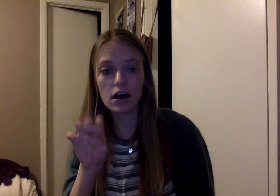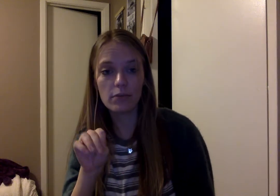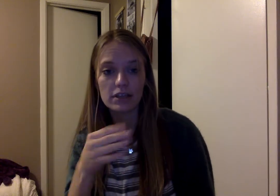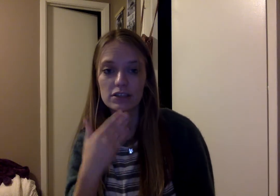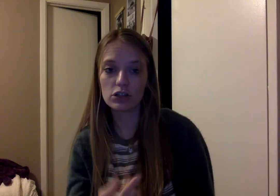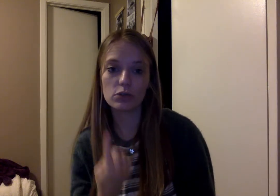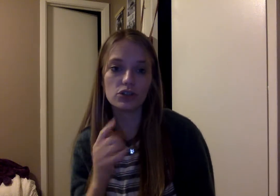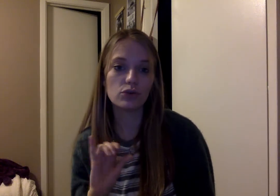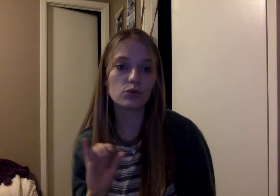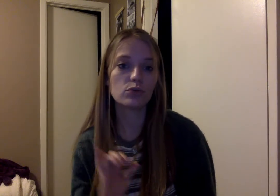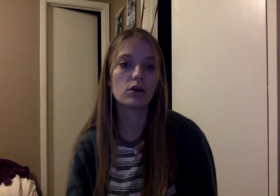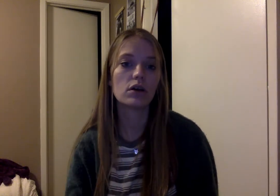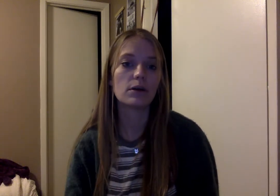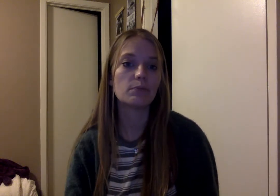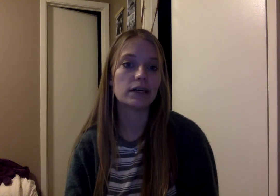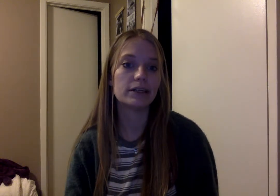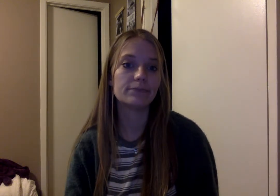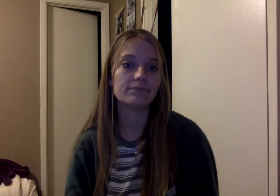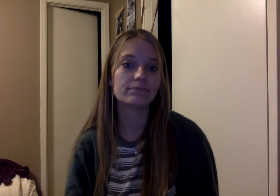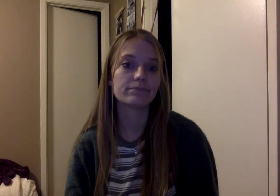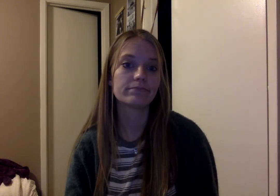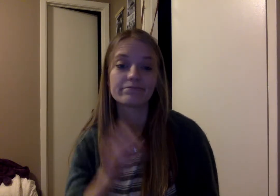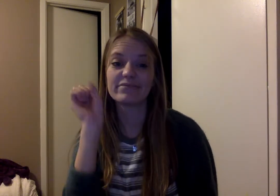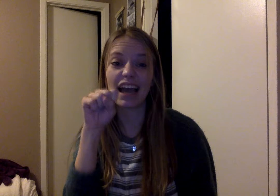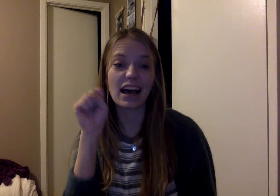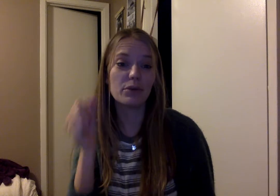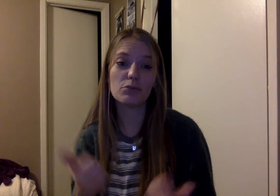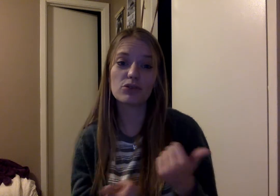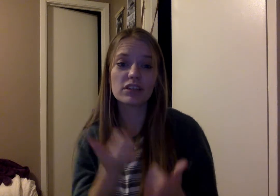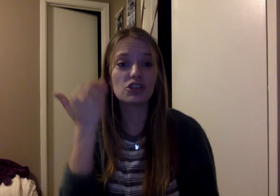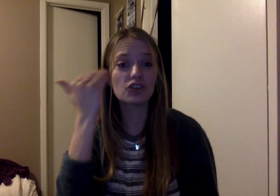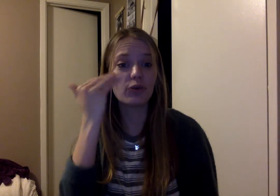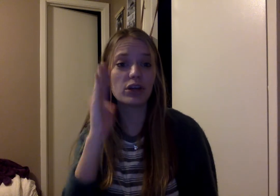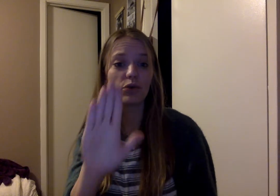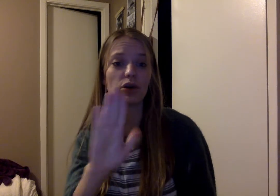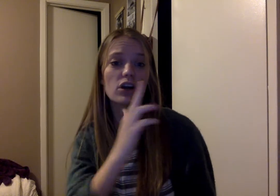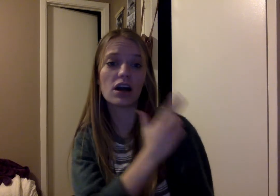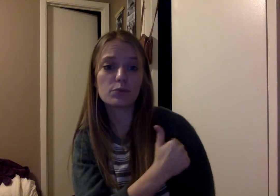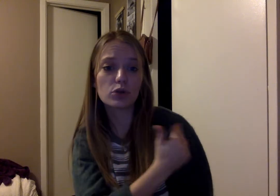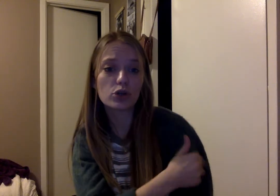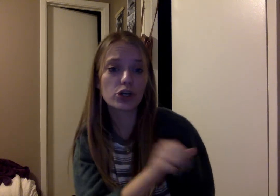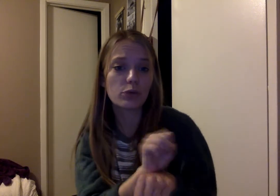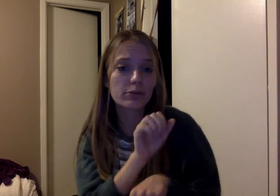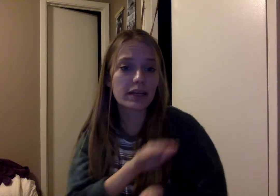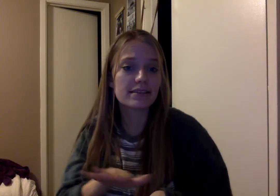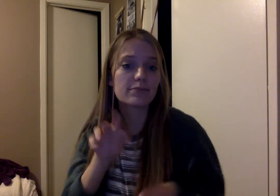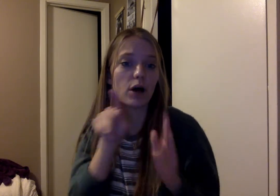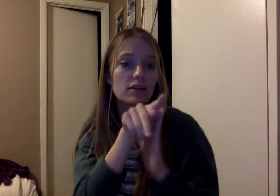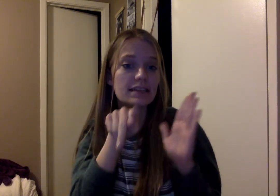SigningSavvy.com is a good one too. But yeah, I mean, mostly just knowing your hospital or your workplace's